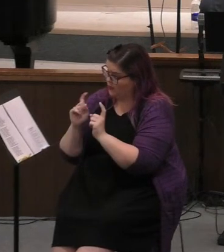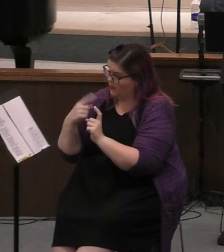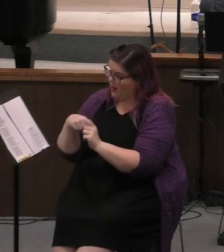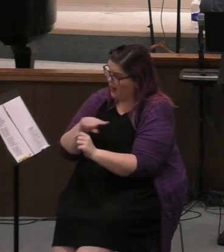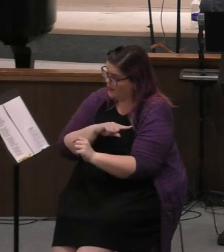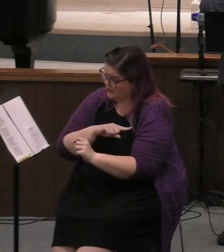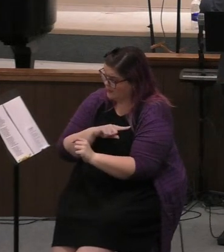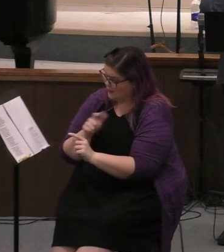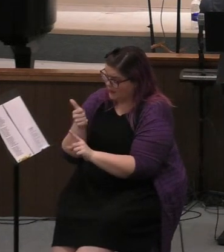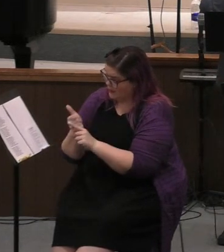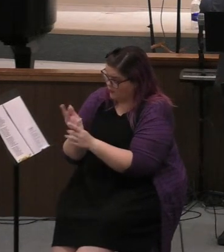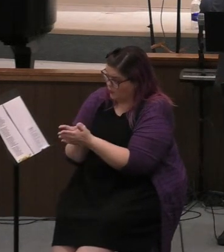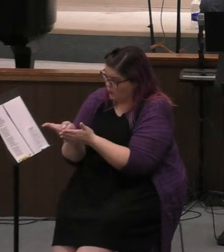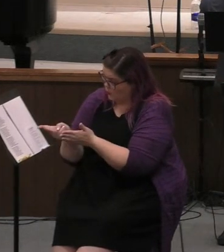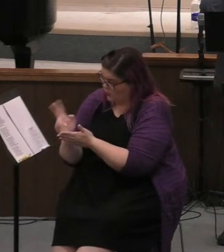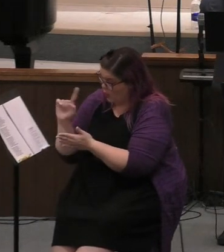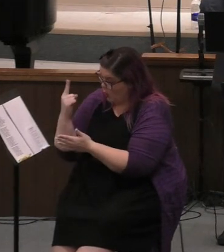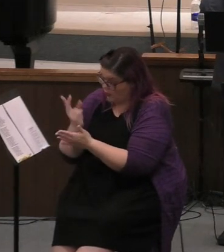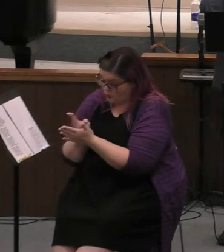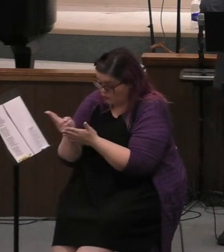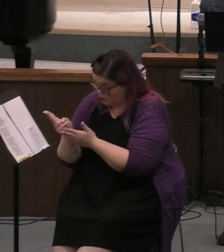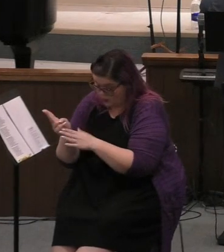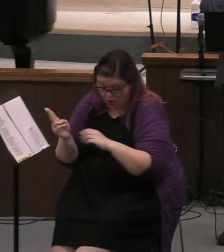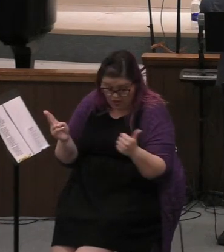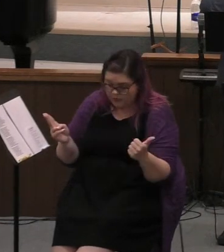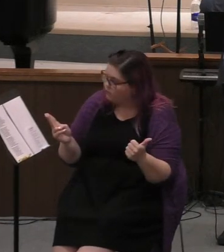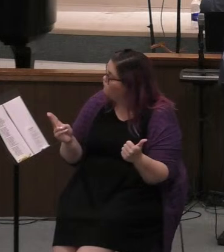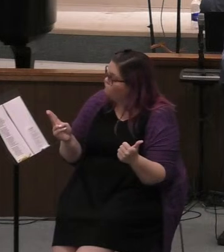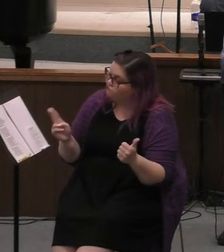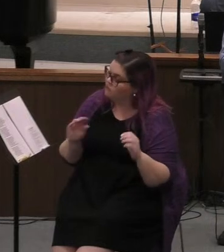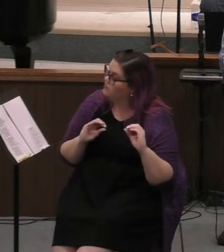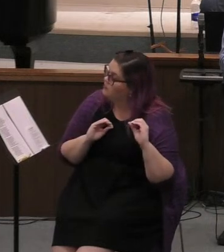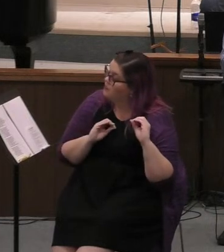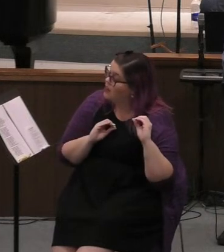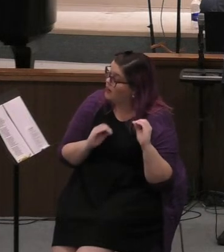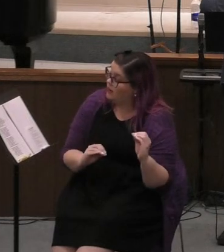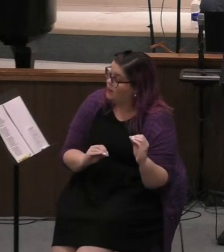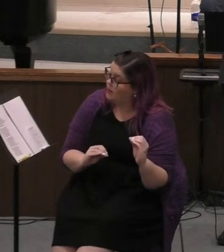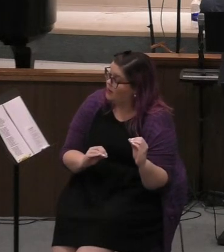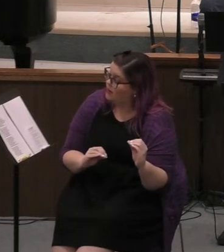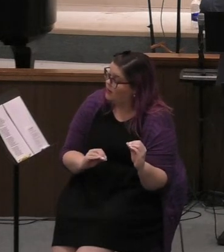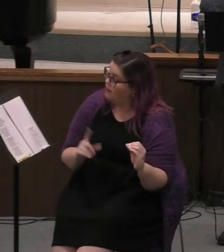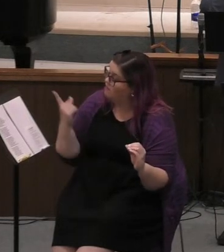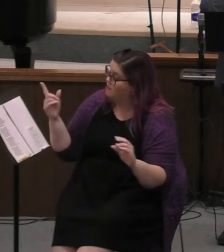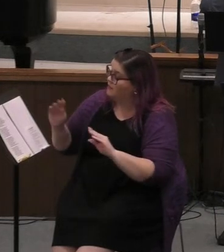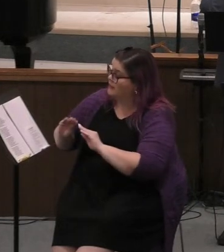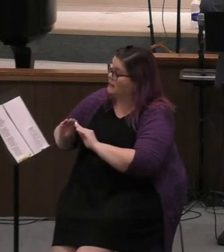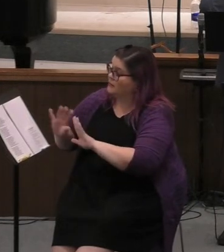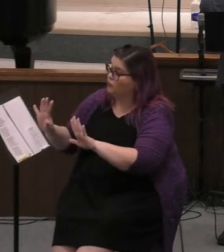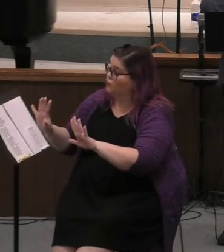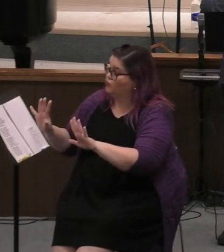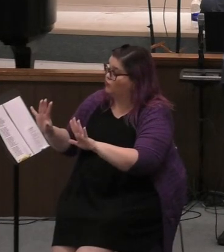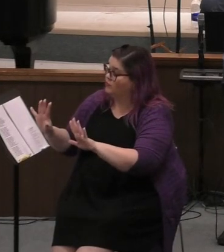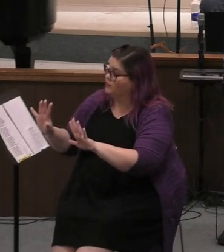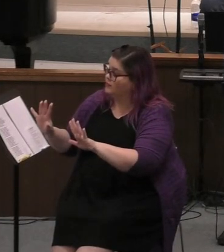which is truth, the only truth. There is no other truth, Father. You have made that so clear to us this past